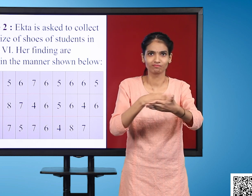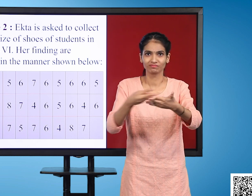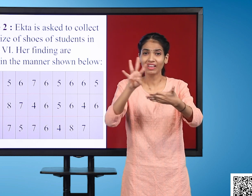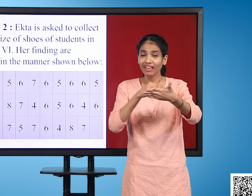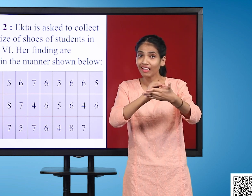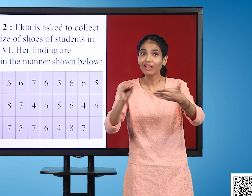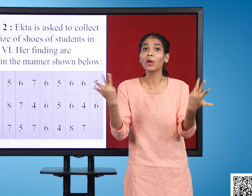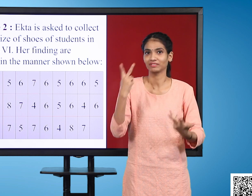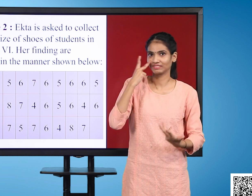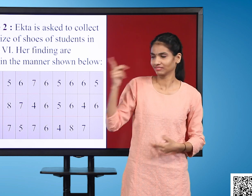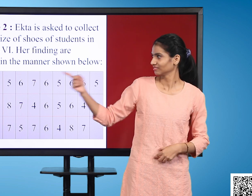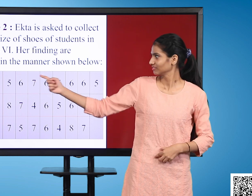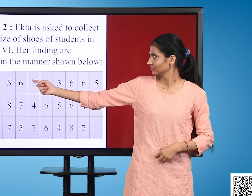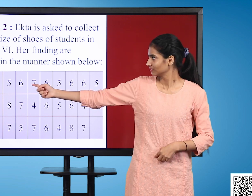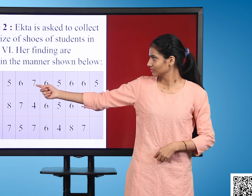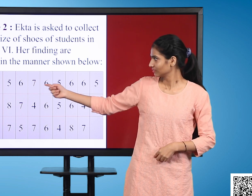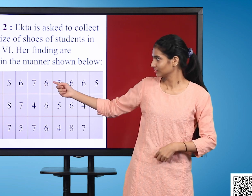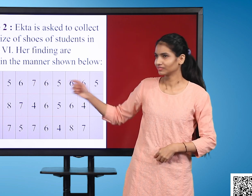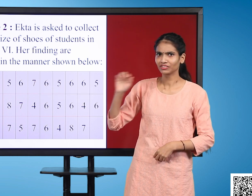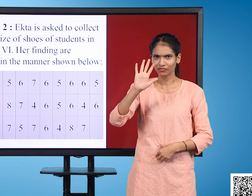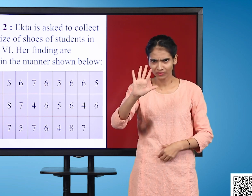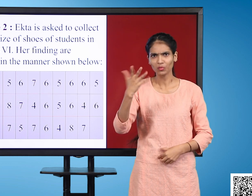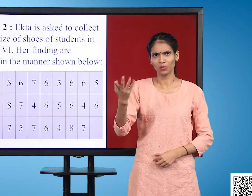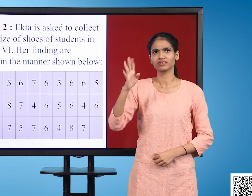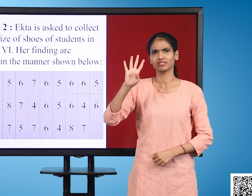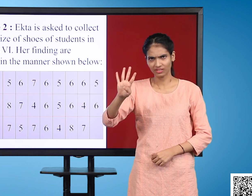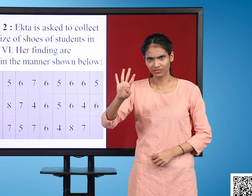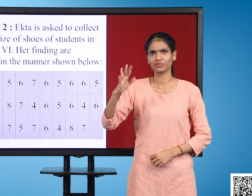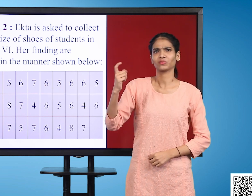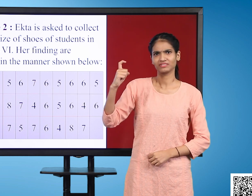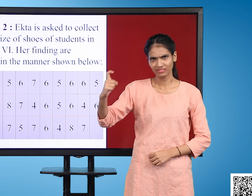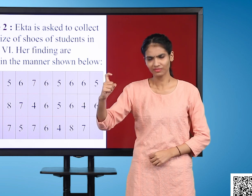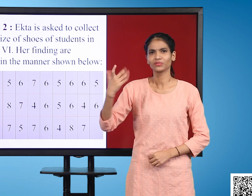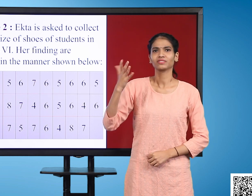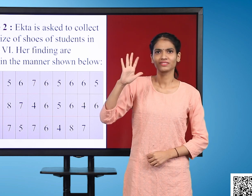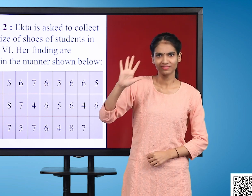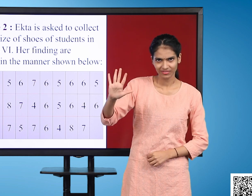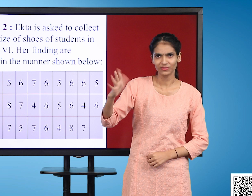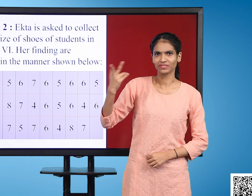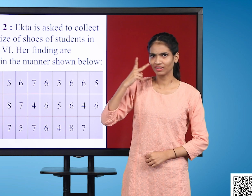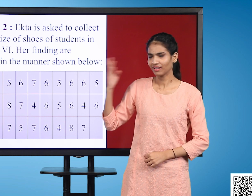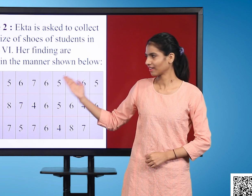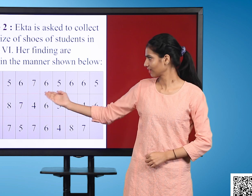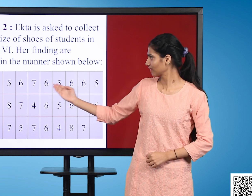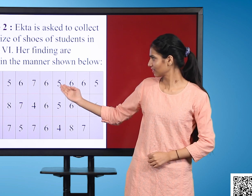6, 8, 7, 4, 6, 5, 6, 4, 6, 5, 7, 6,